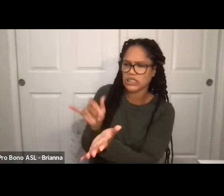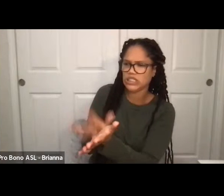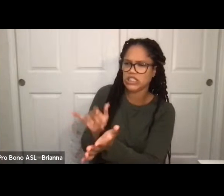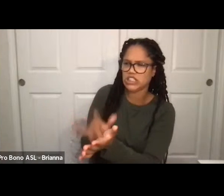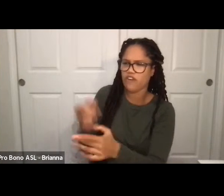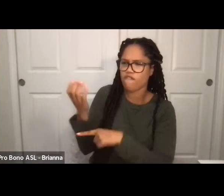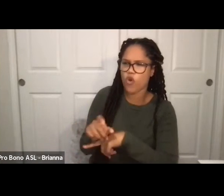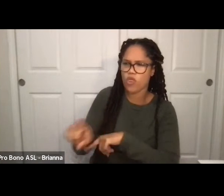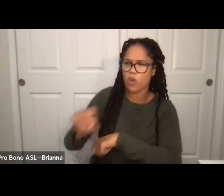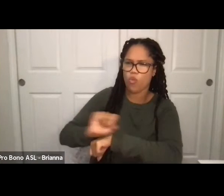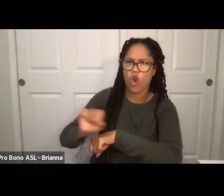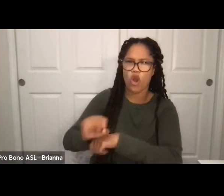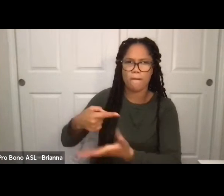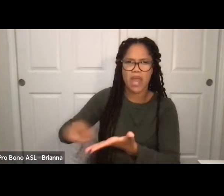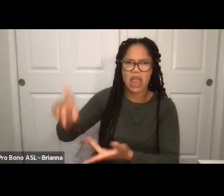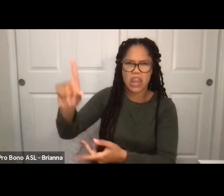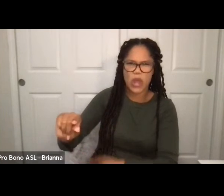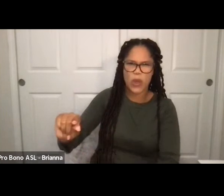as that is happening